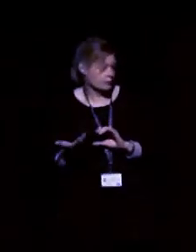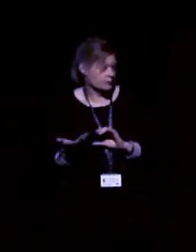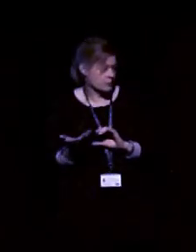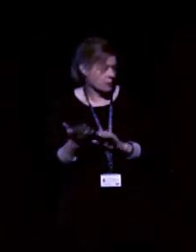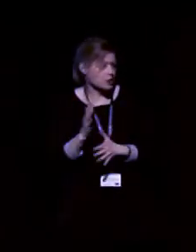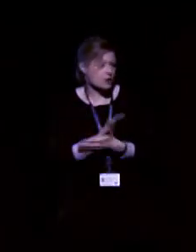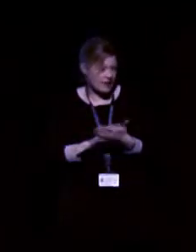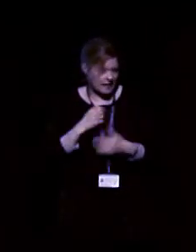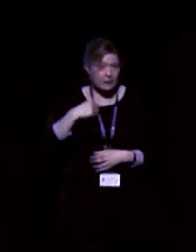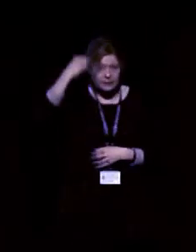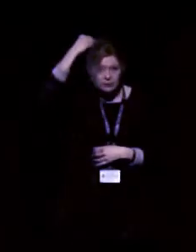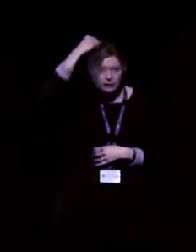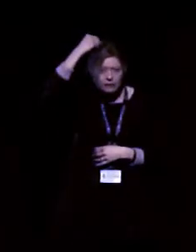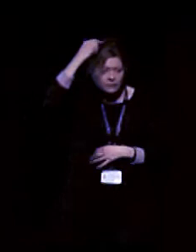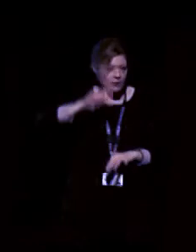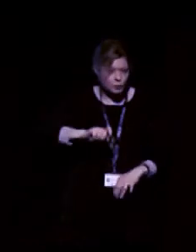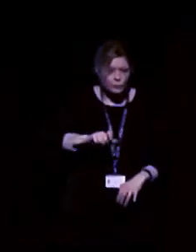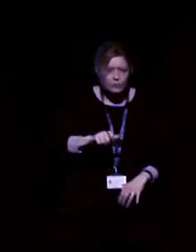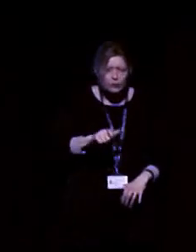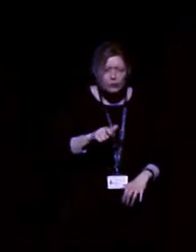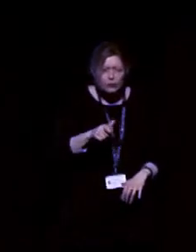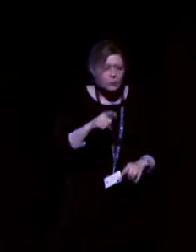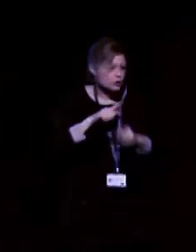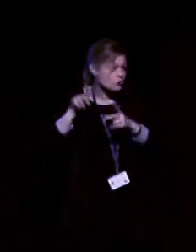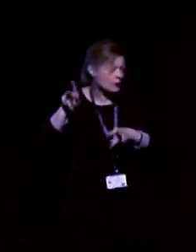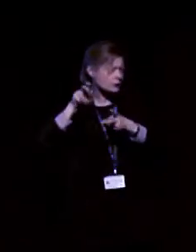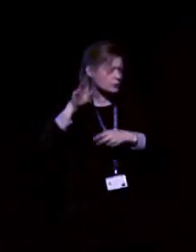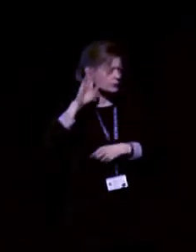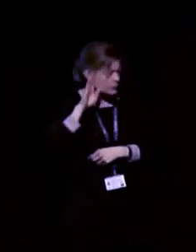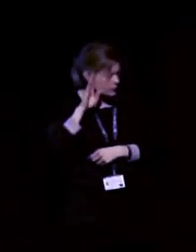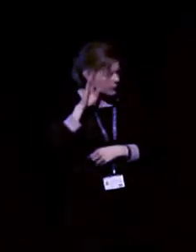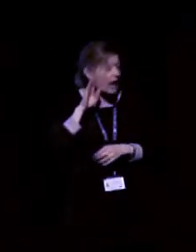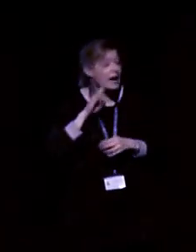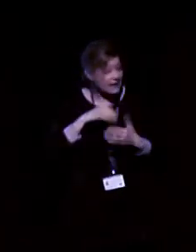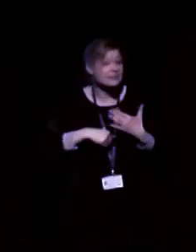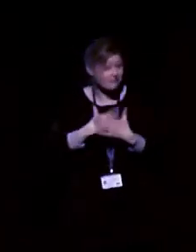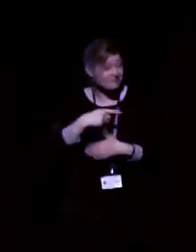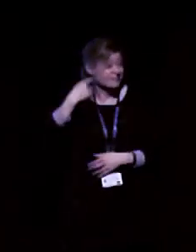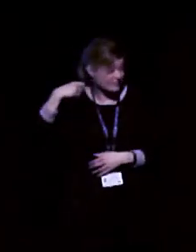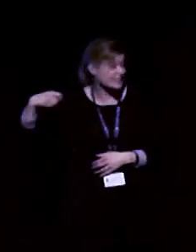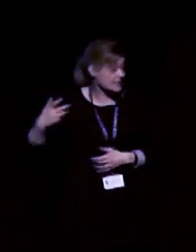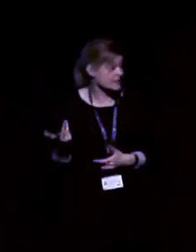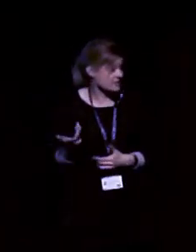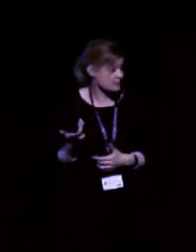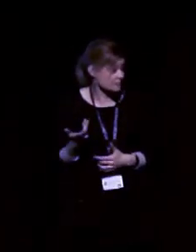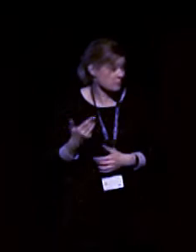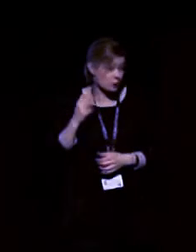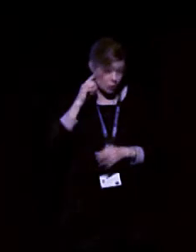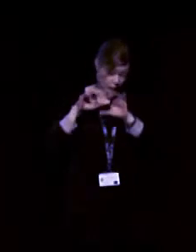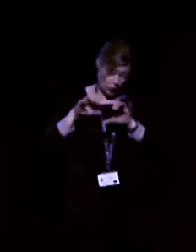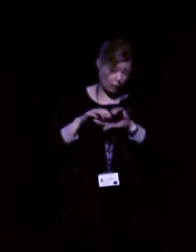gain mechanism turns the amplifier up, and therefore one has the emergence of tinnitus with the blockage of the